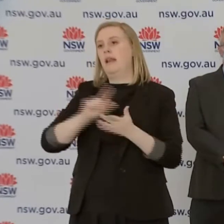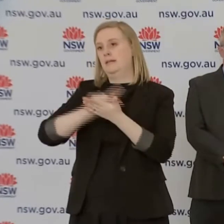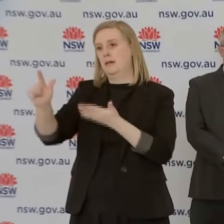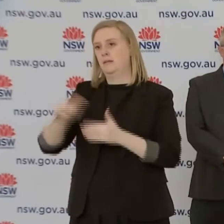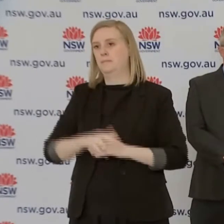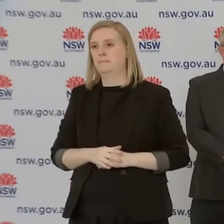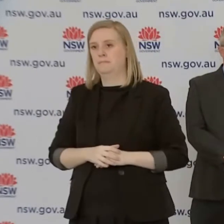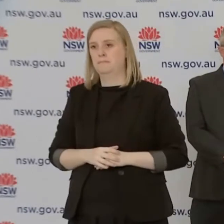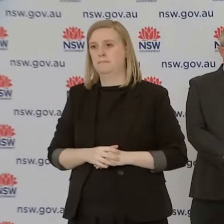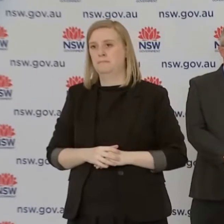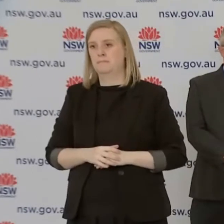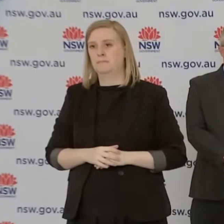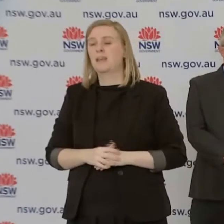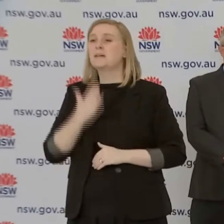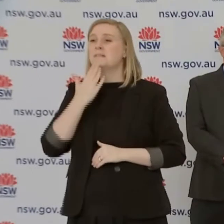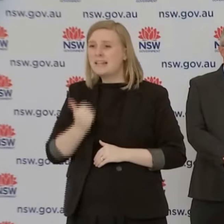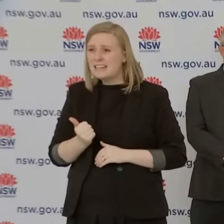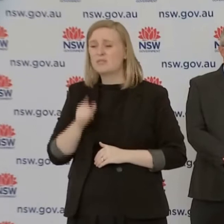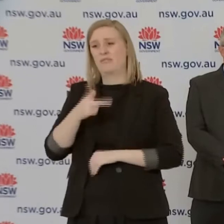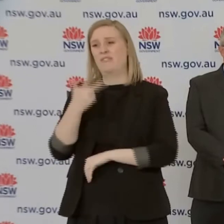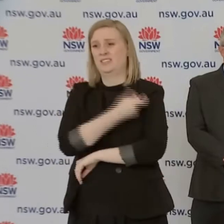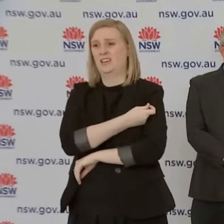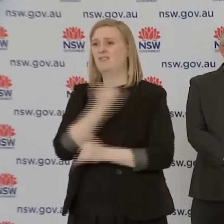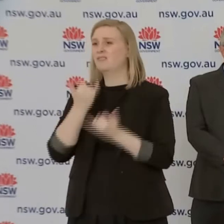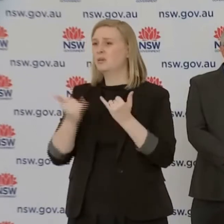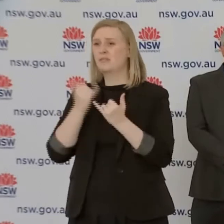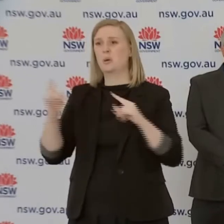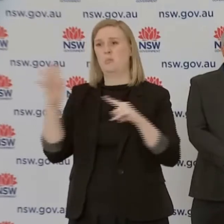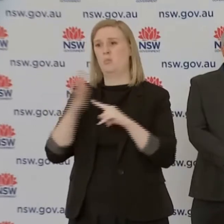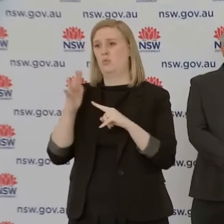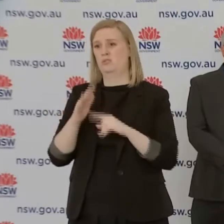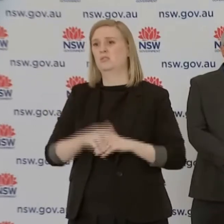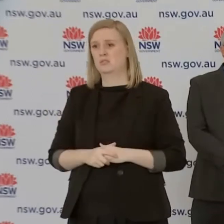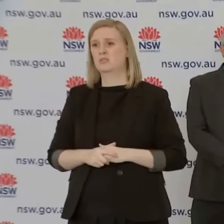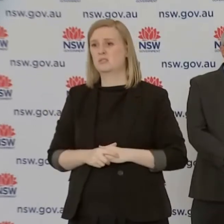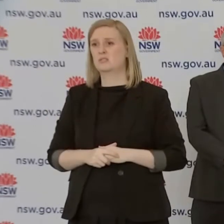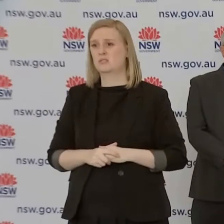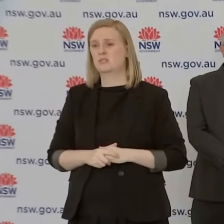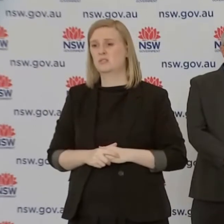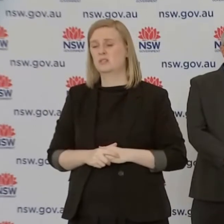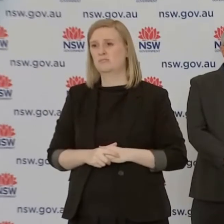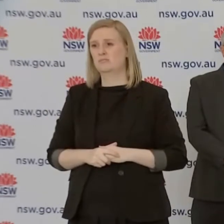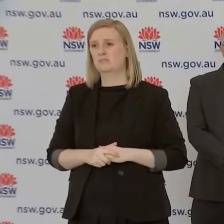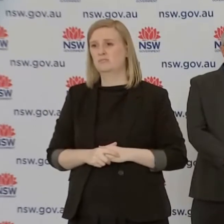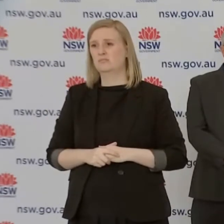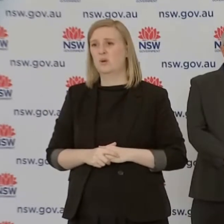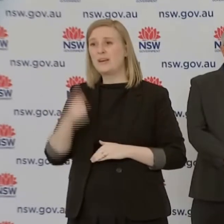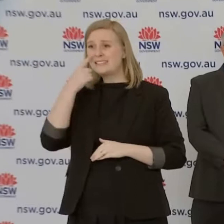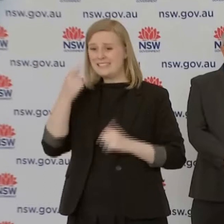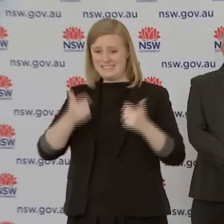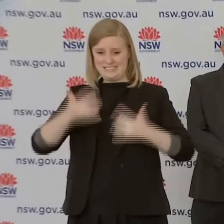vaccination. It is really very concerning that so many elderly people are still